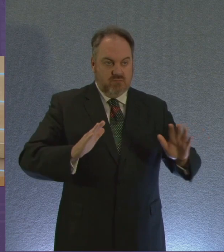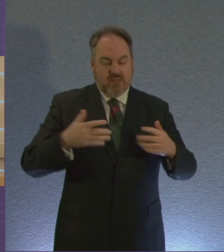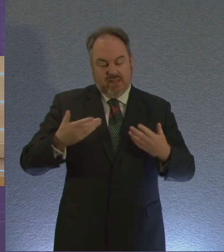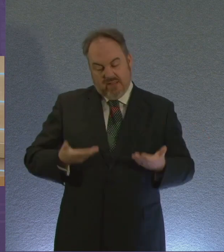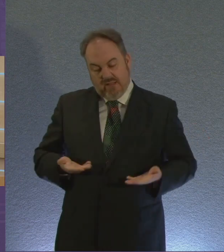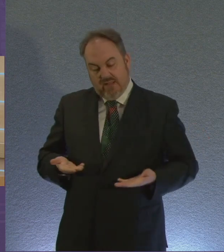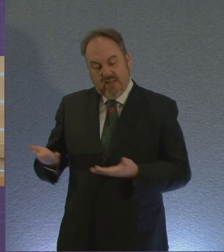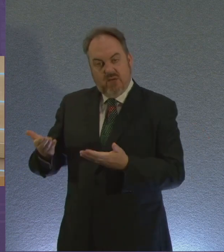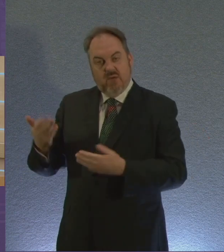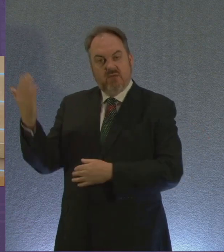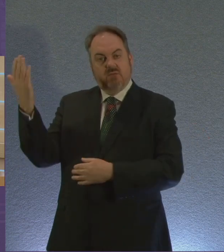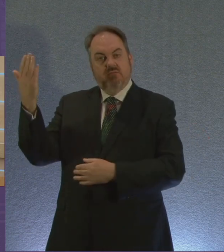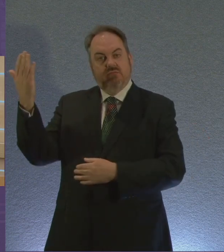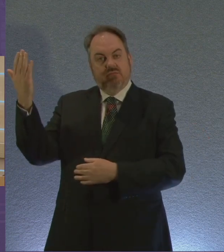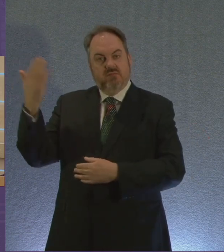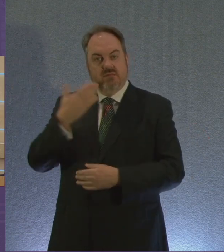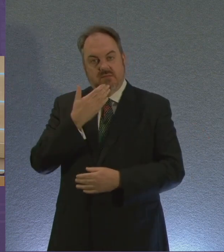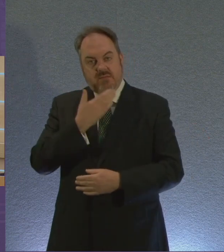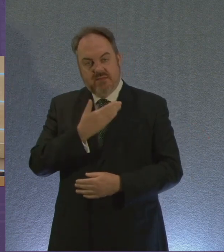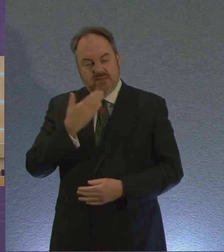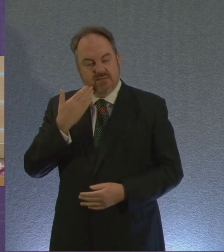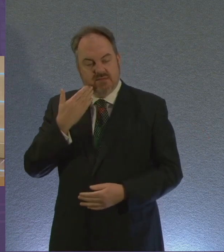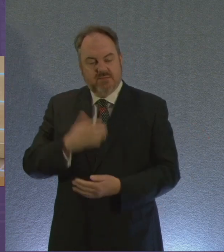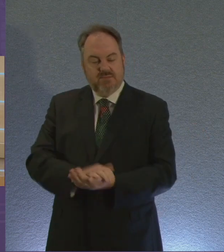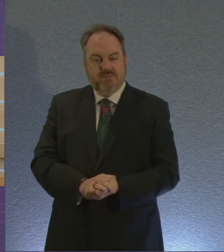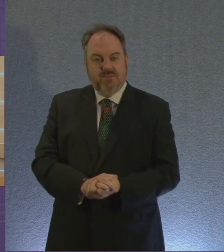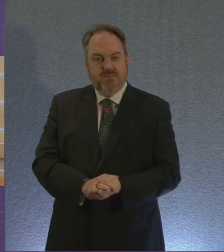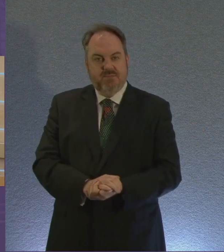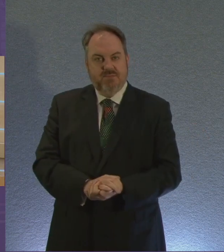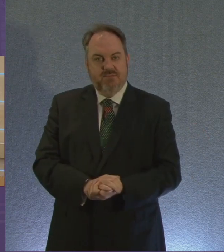call on Shirley-Ann Somerville. Thank you, Cabinet Secretary.